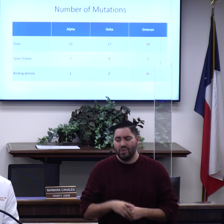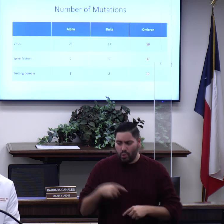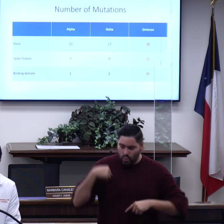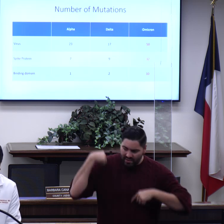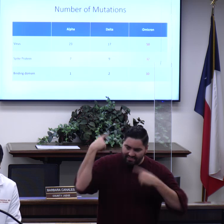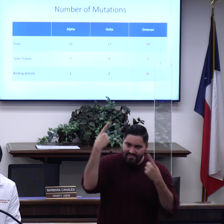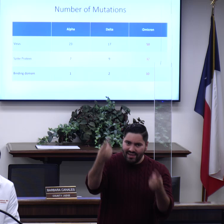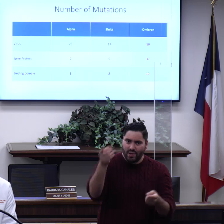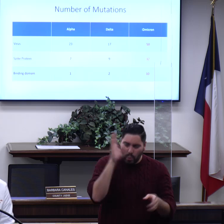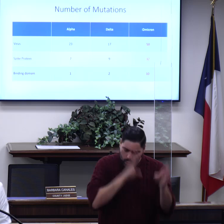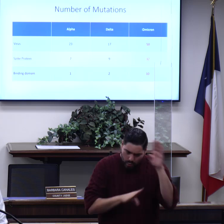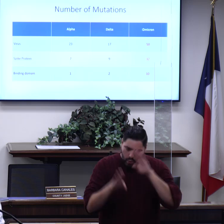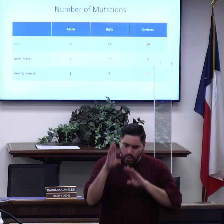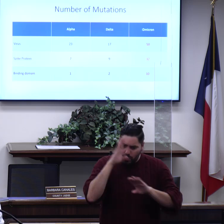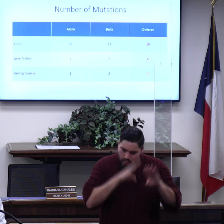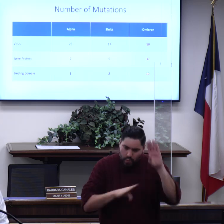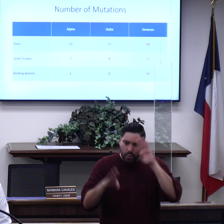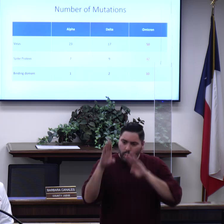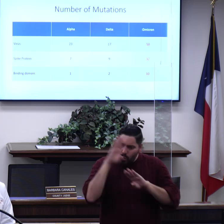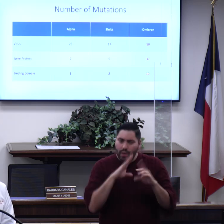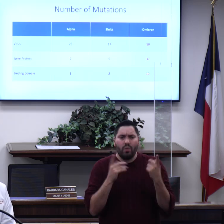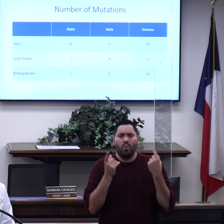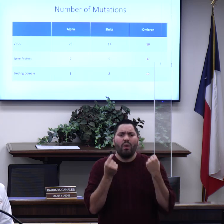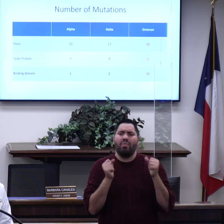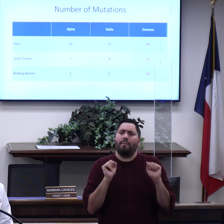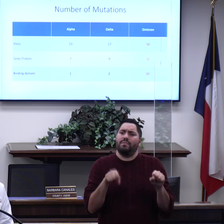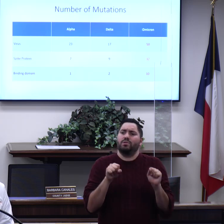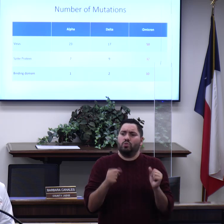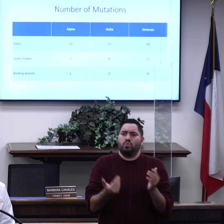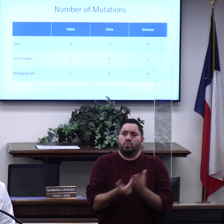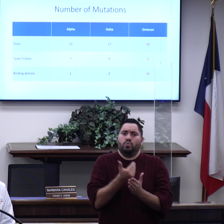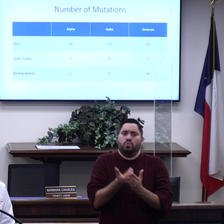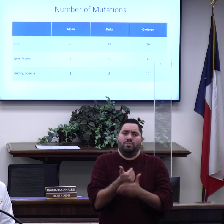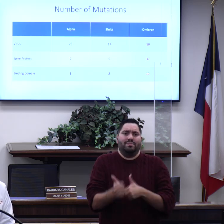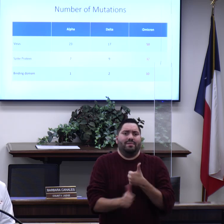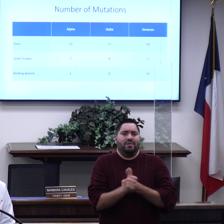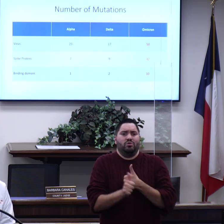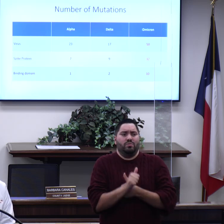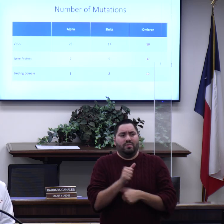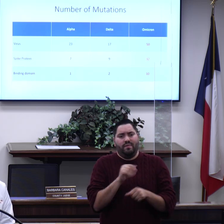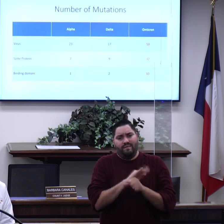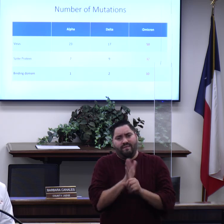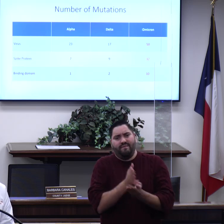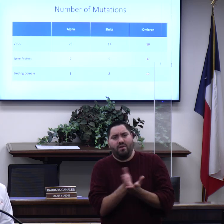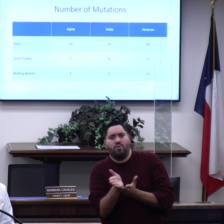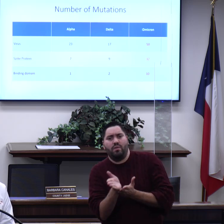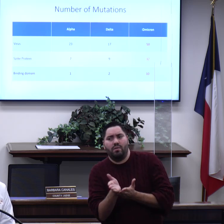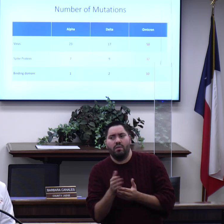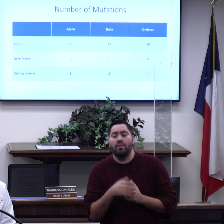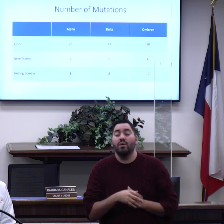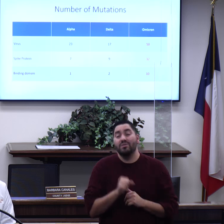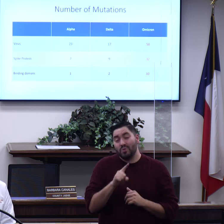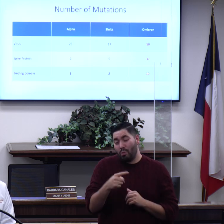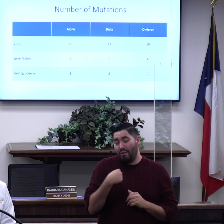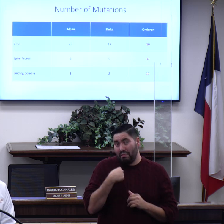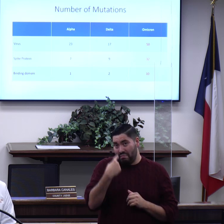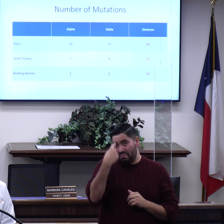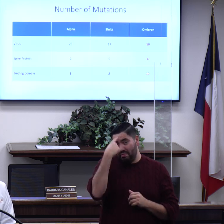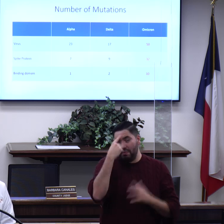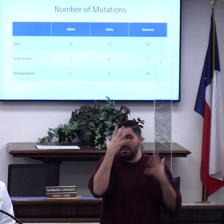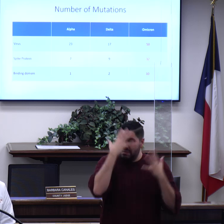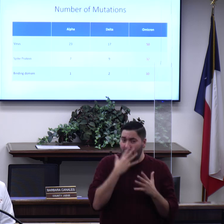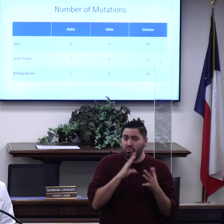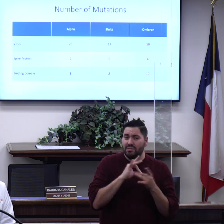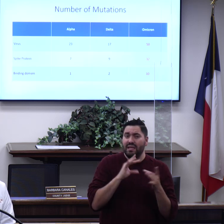about all along about this potential new and dangerous variants. So I think it's sad to say, but